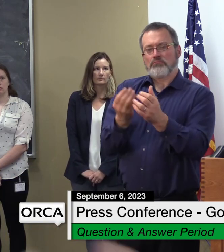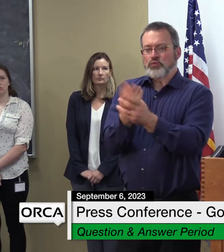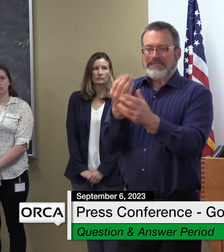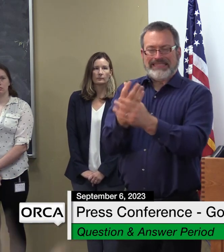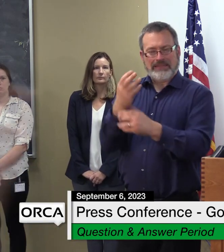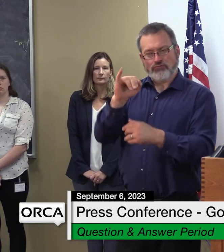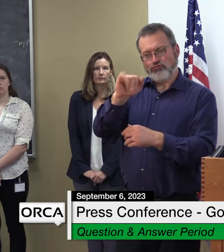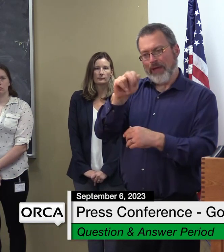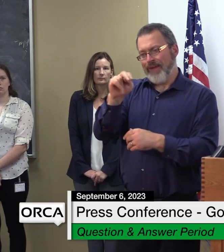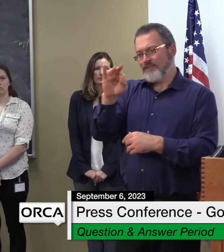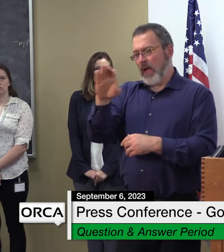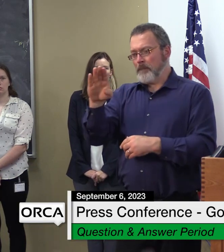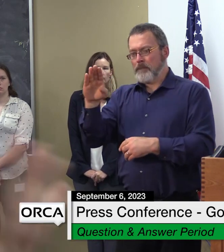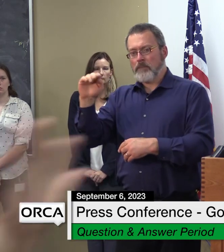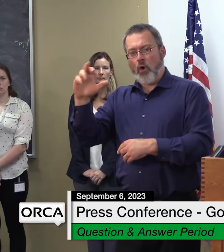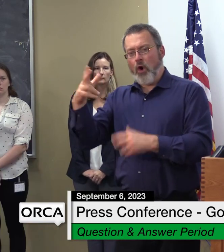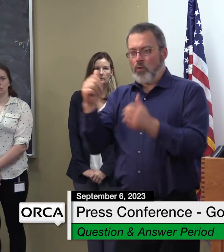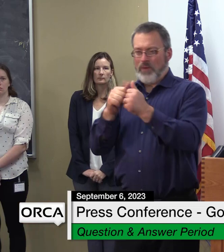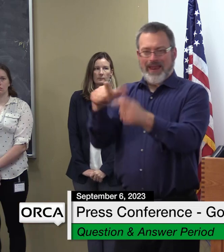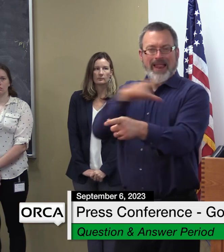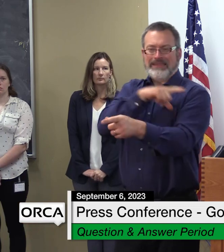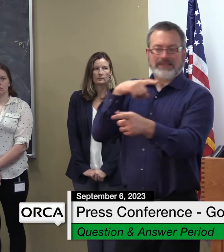at this point. Don't know the impact.